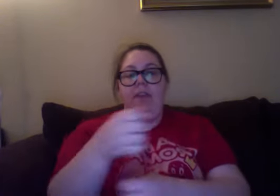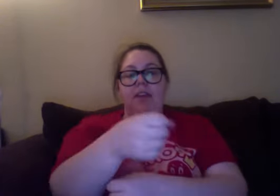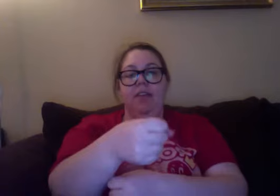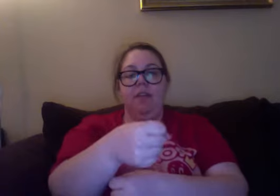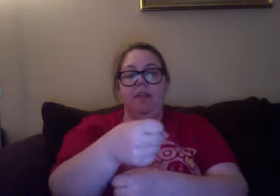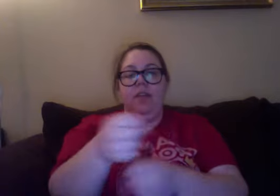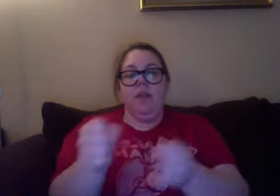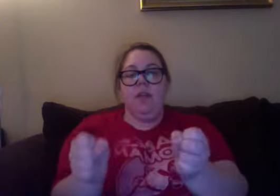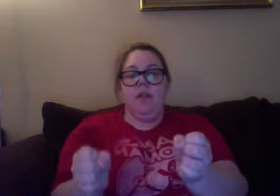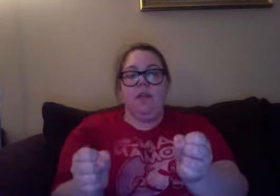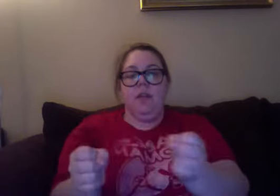office,